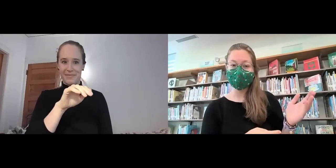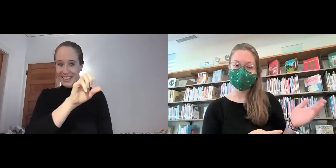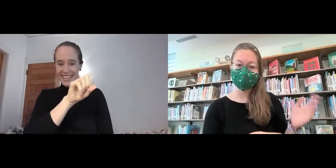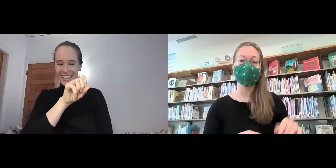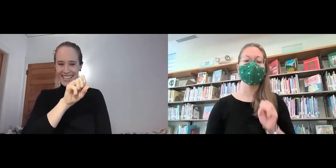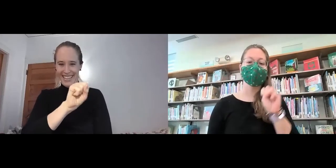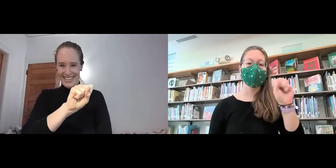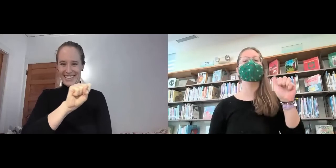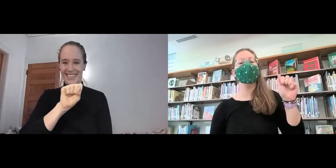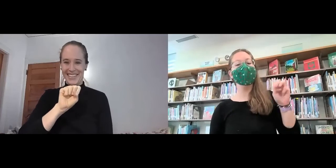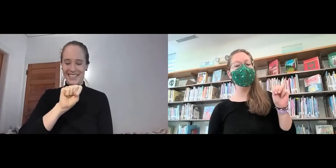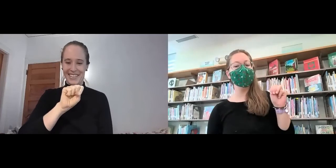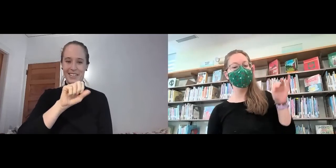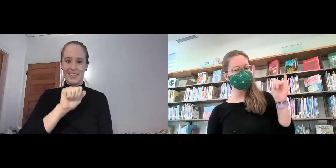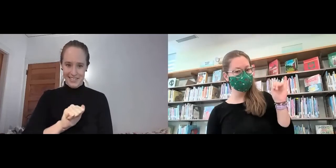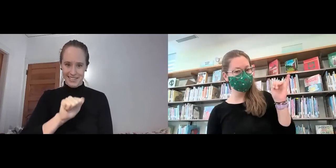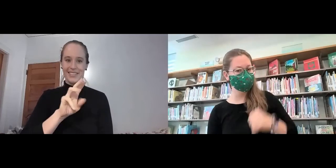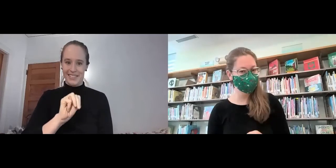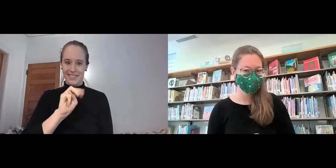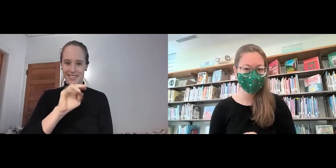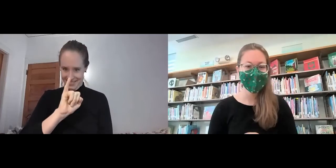here. Oh yeah, Sammy.